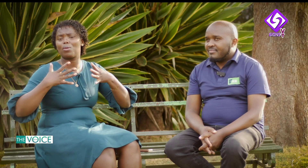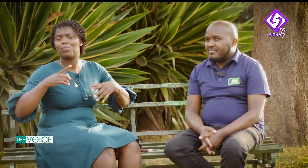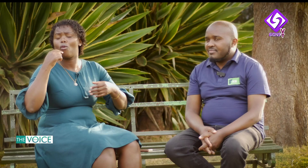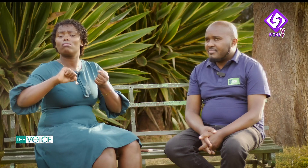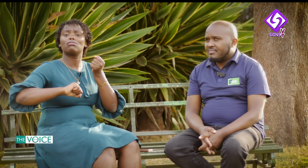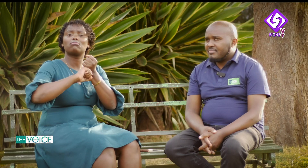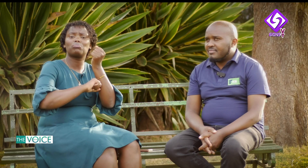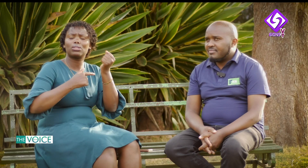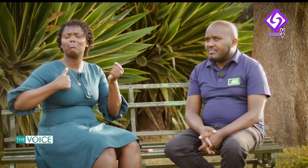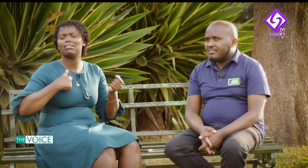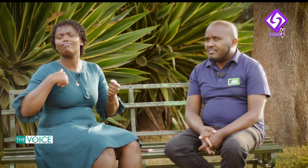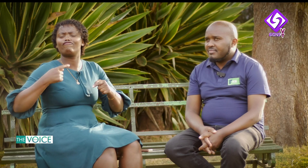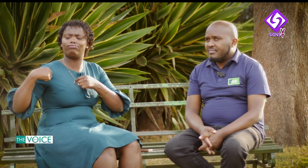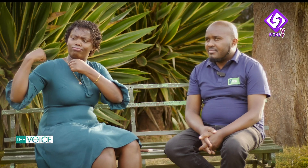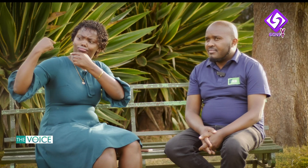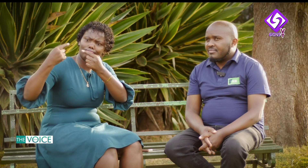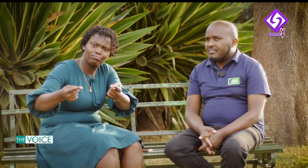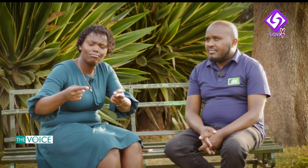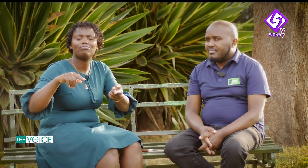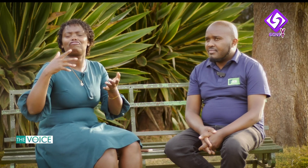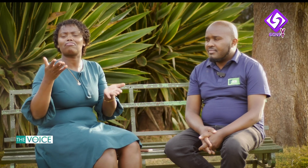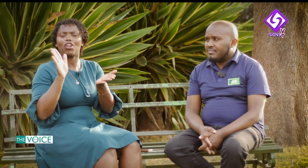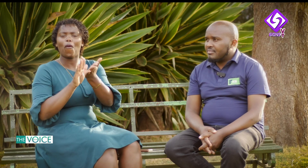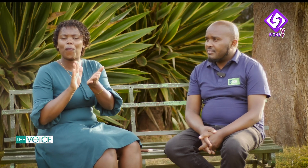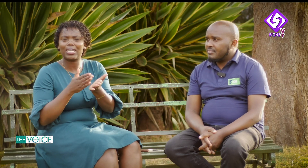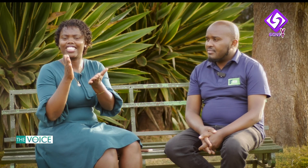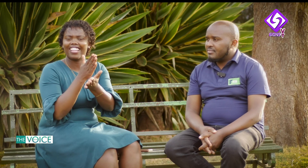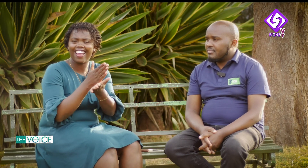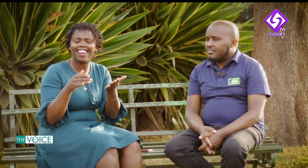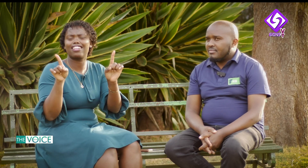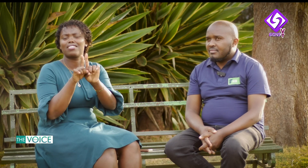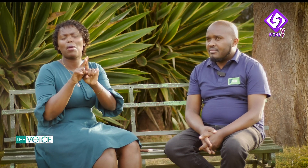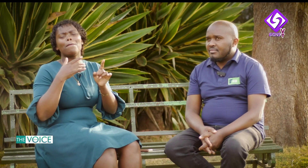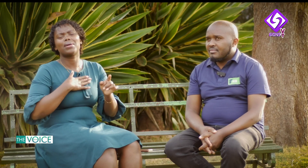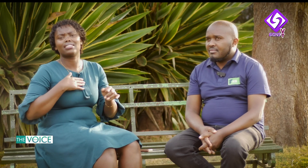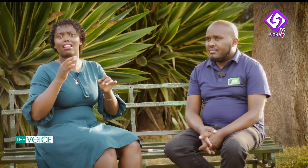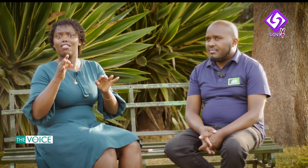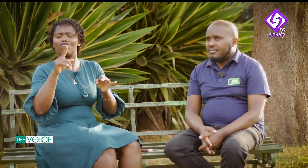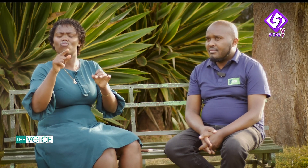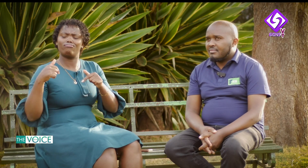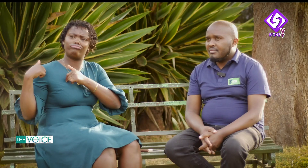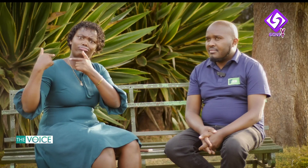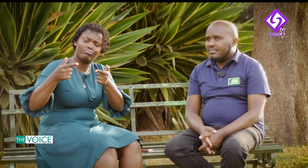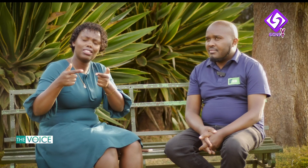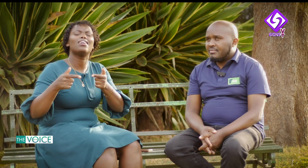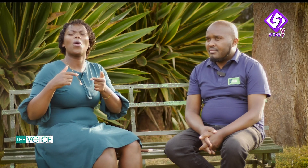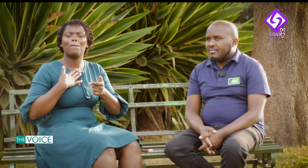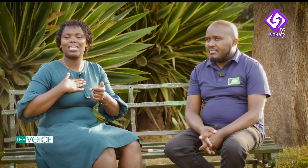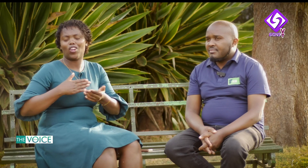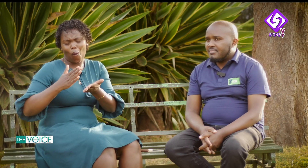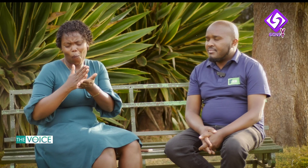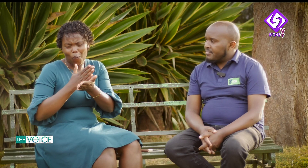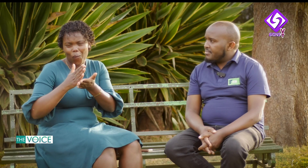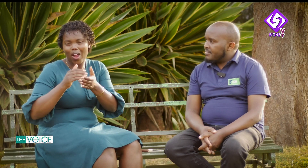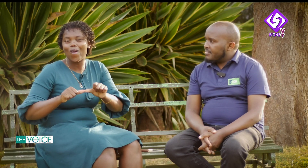to appreciate and recognize all the people who support us and the people that also share across our social